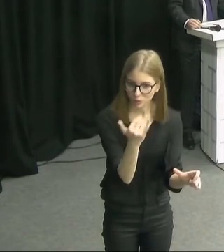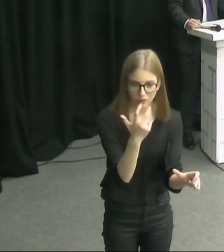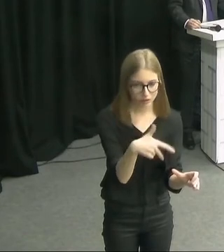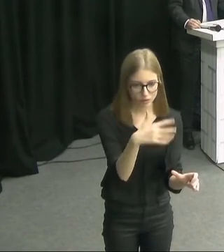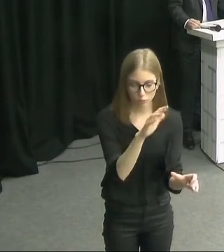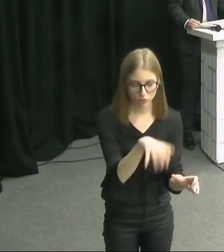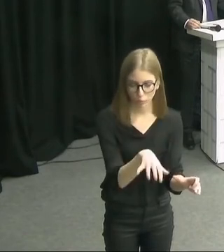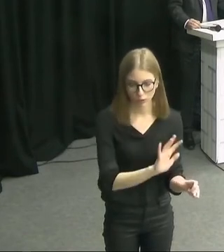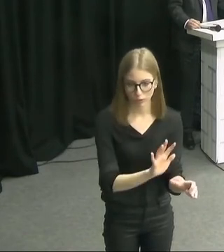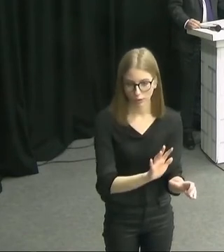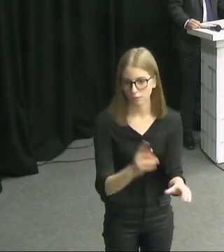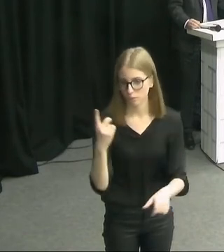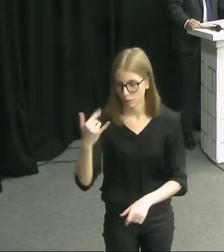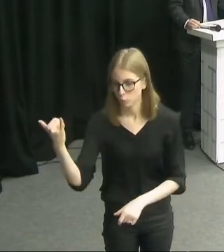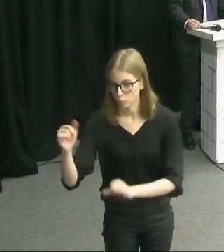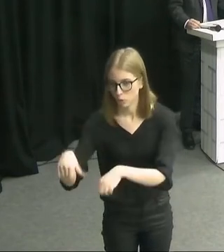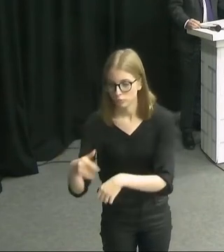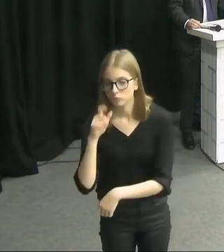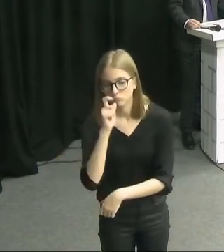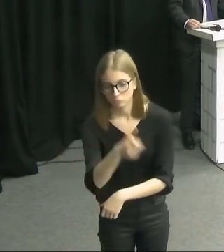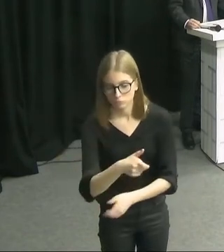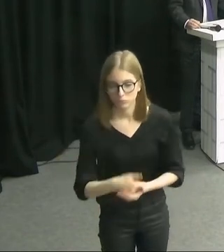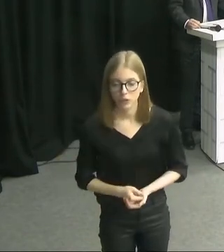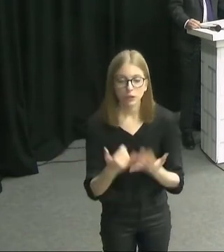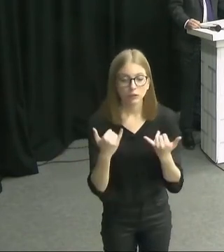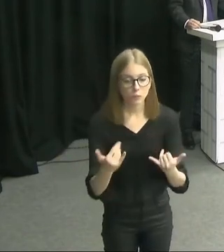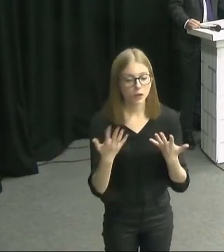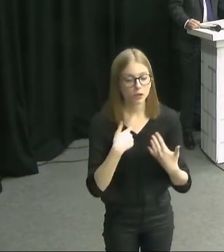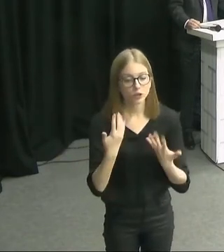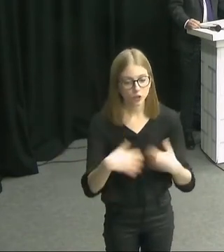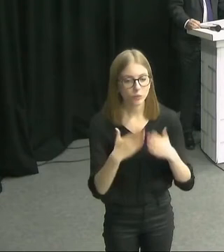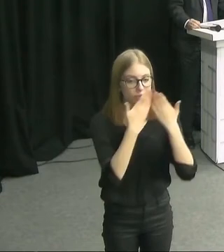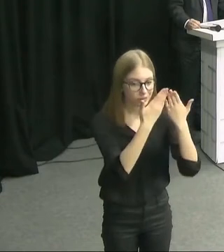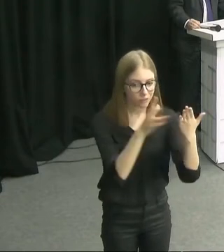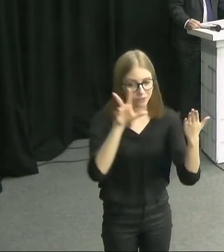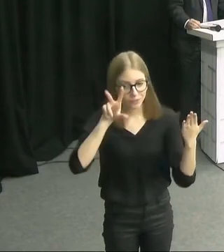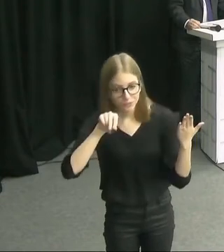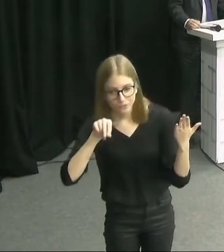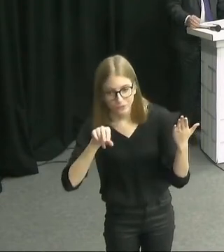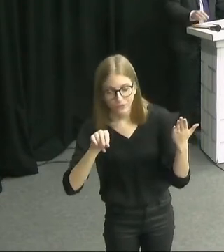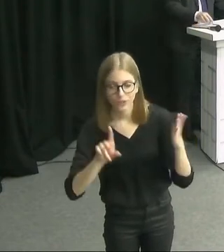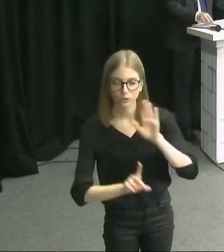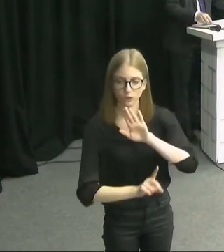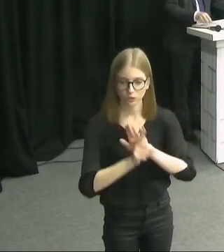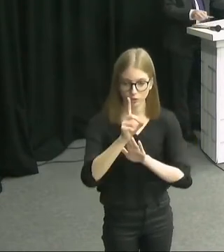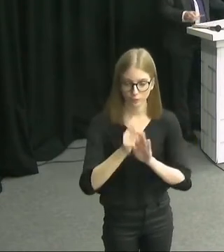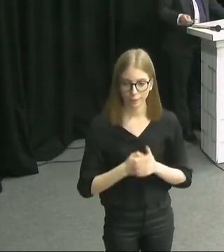in general, commitment to the students of Vilnius University, the 16th of January, 2020.